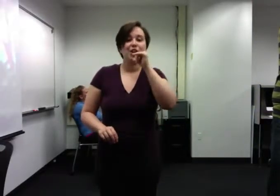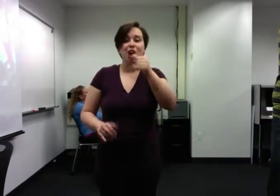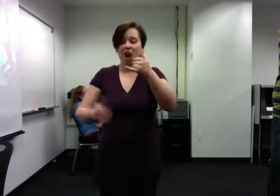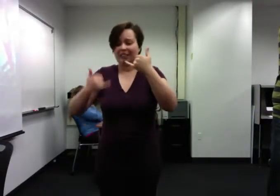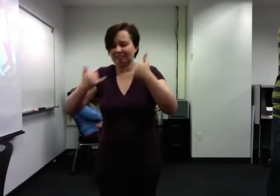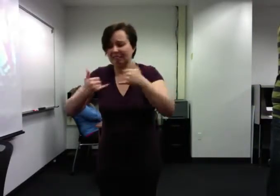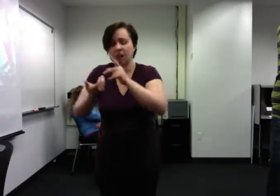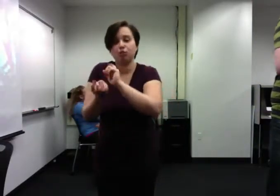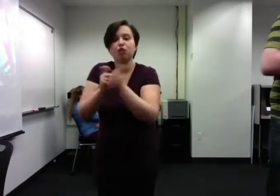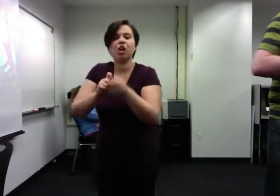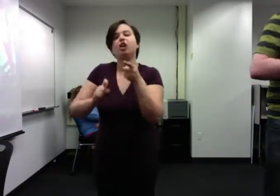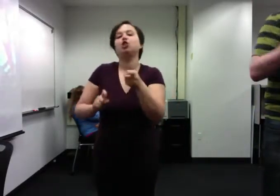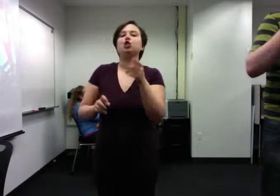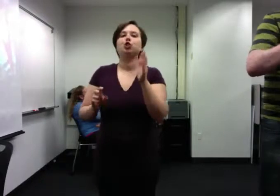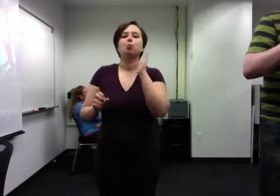too.